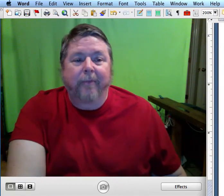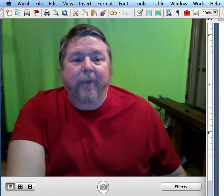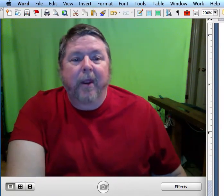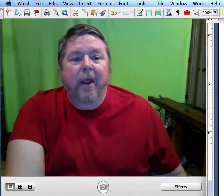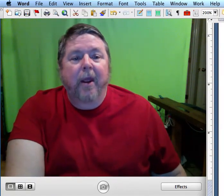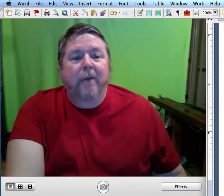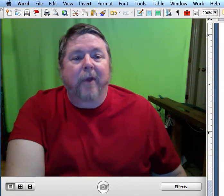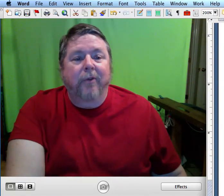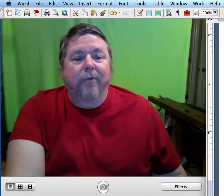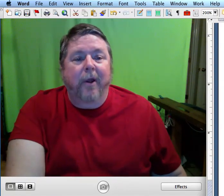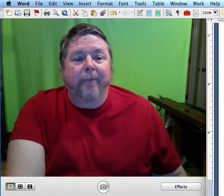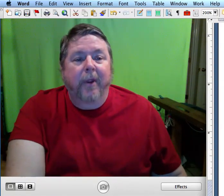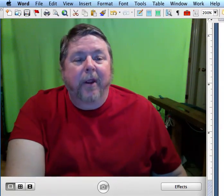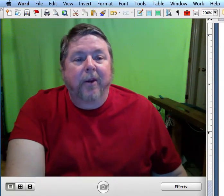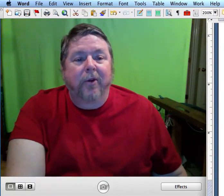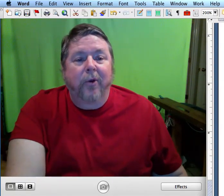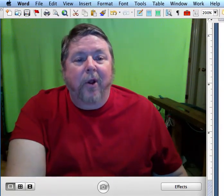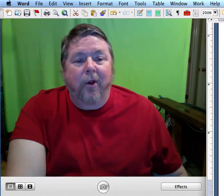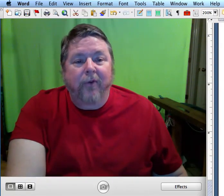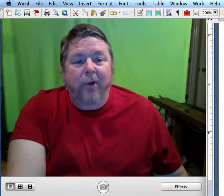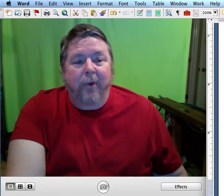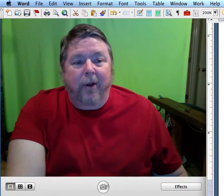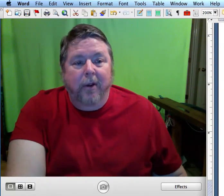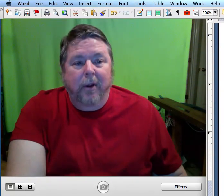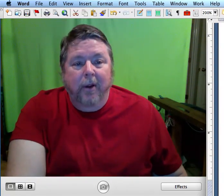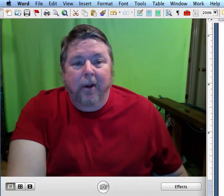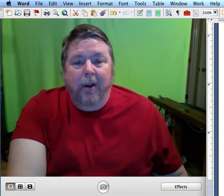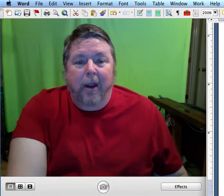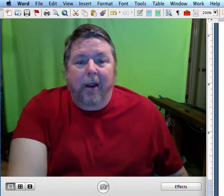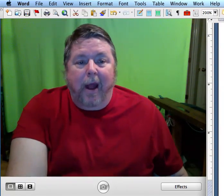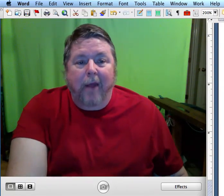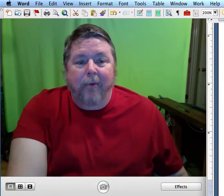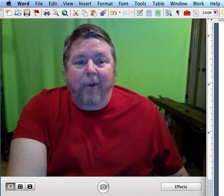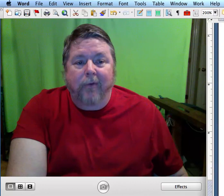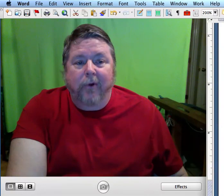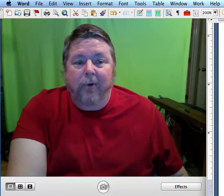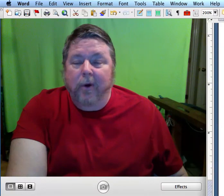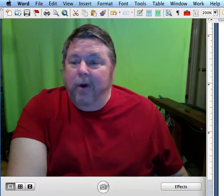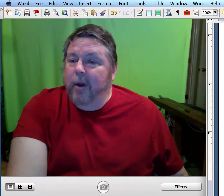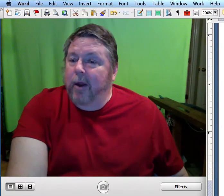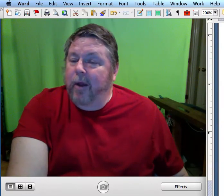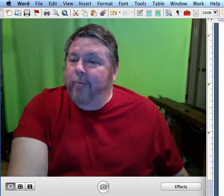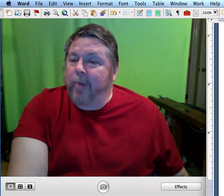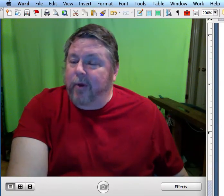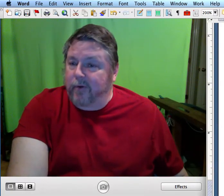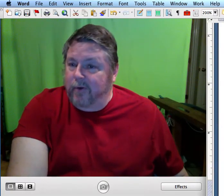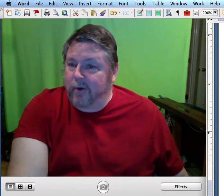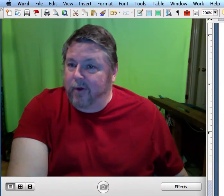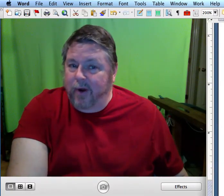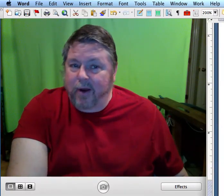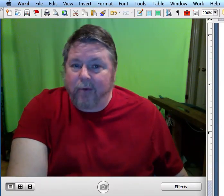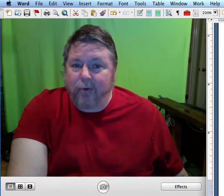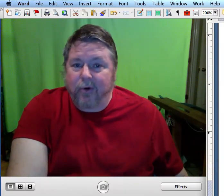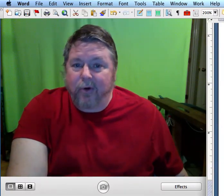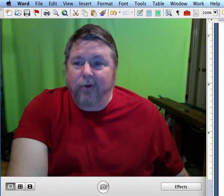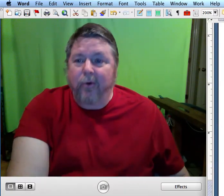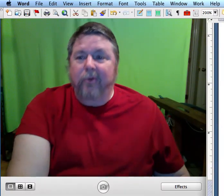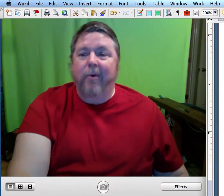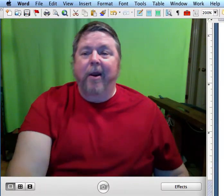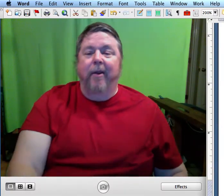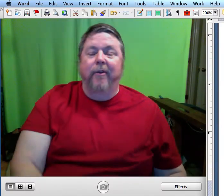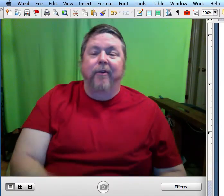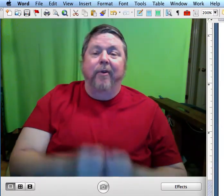them. So guess what? You do it all very well, and I will give you a bonus, right? I will turn